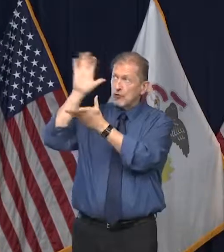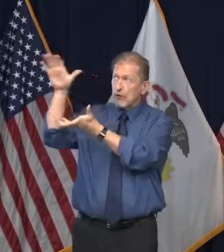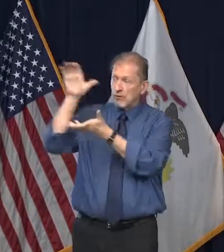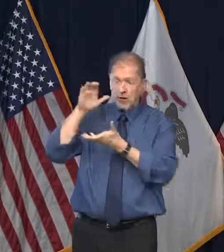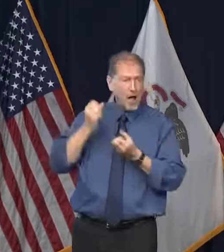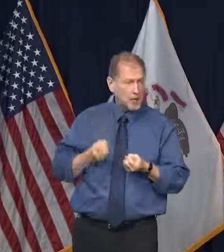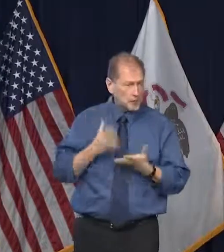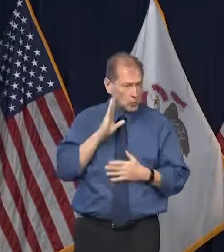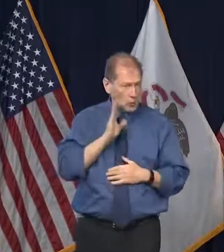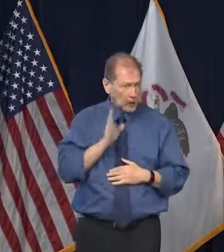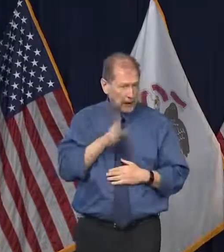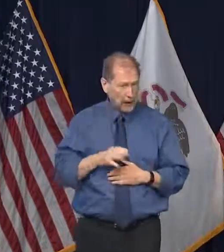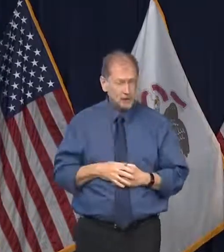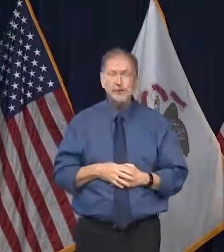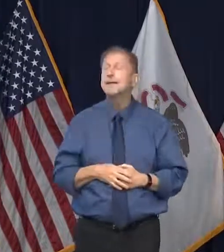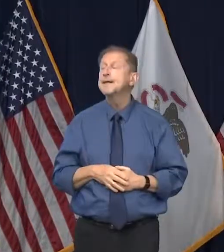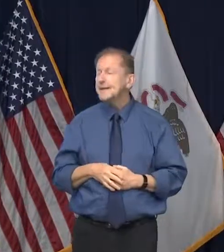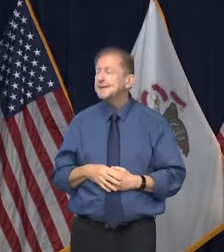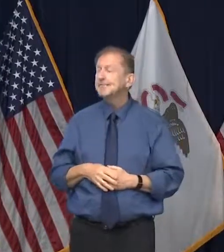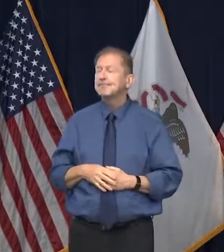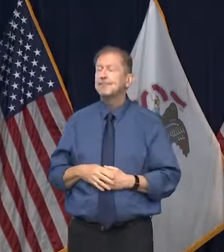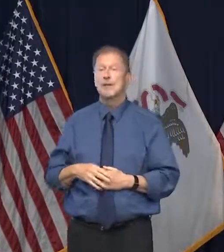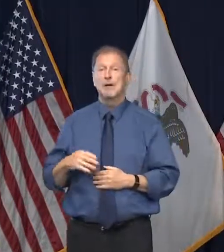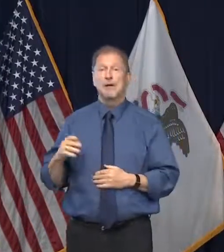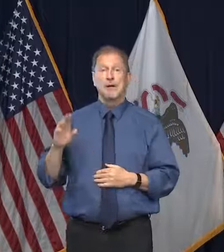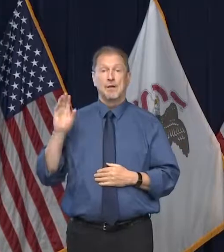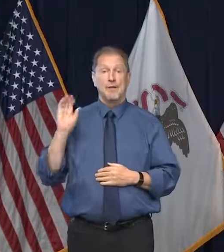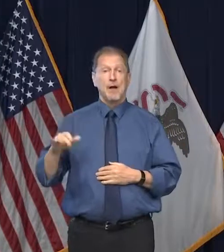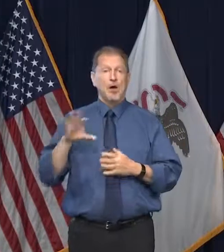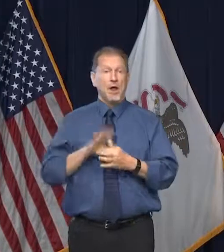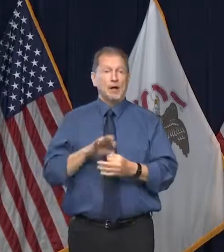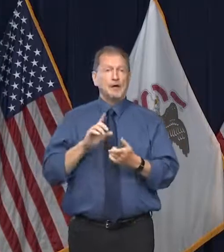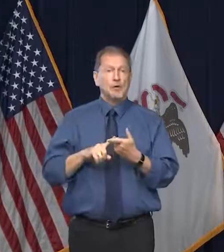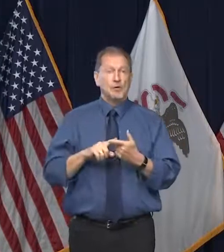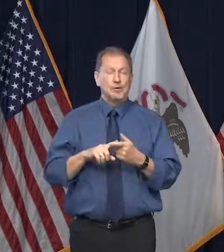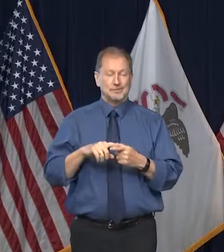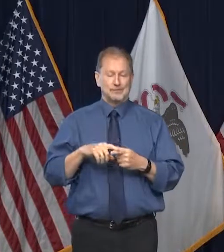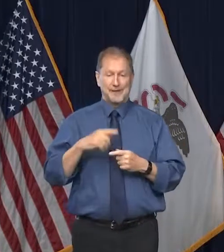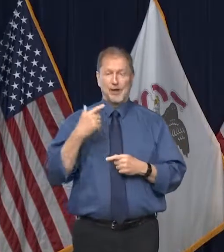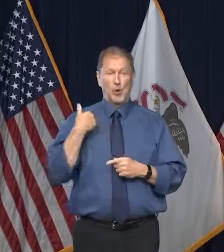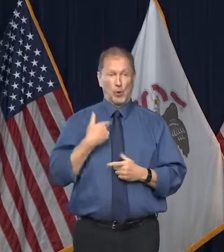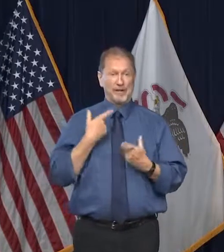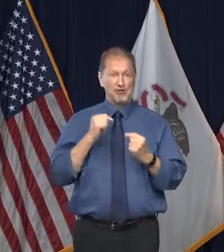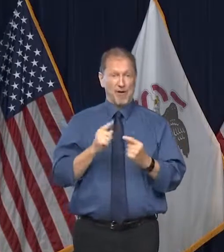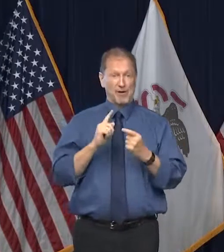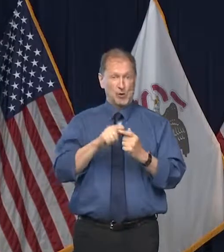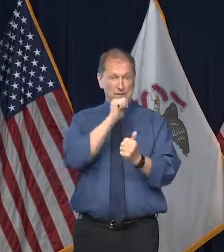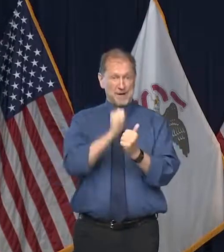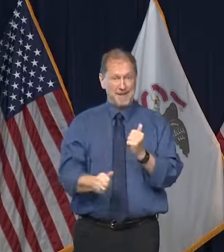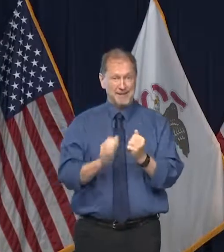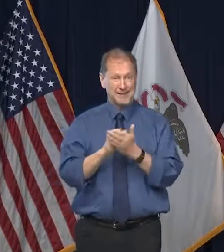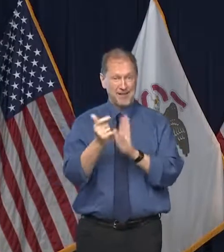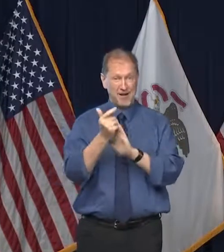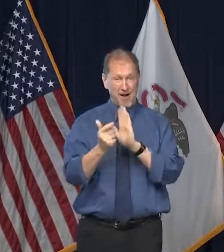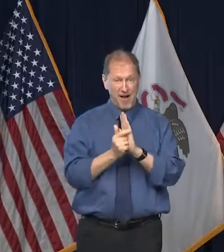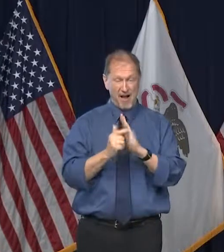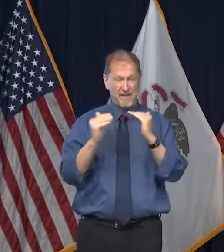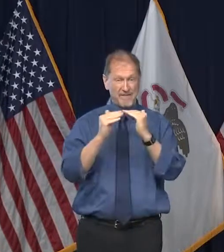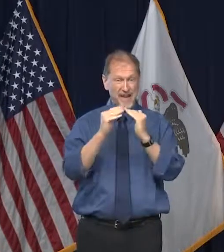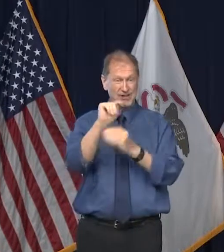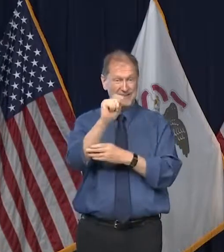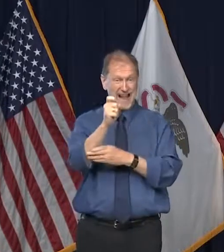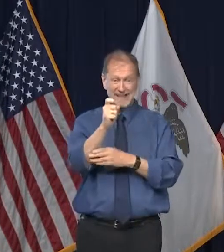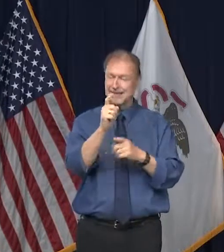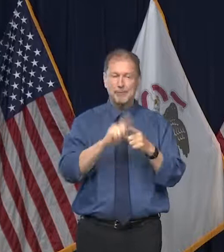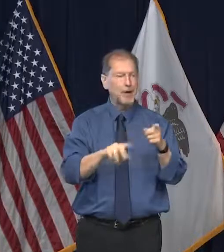It's a good question. First of all, with the fair tax being defeated by the Republicans